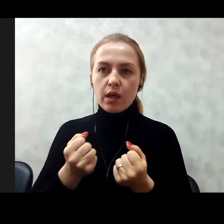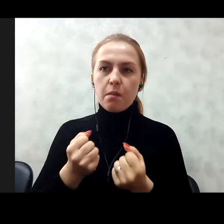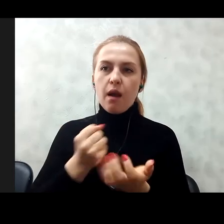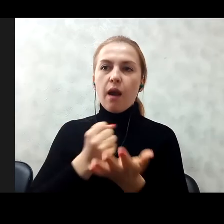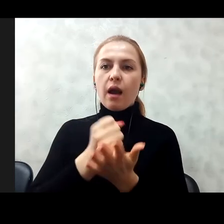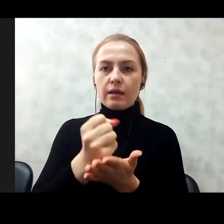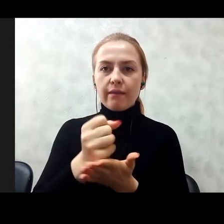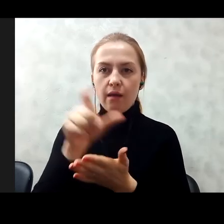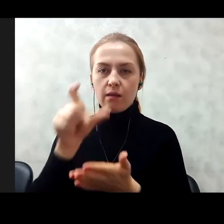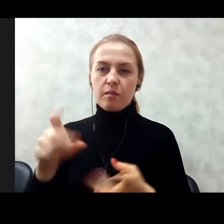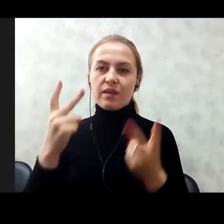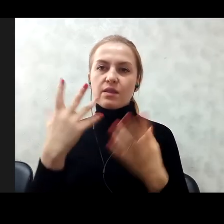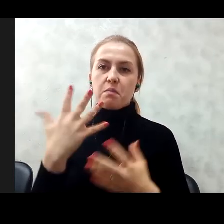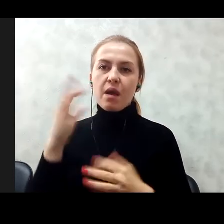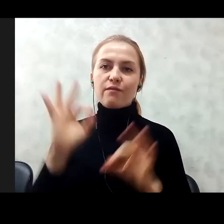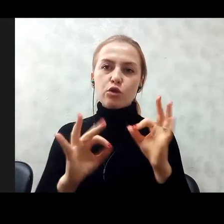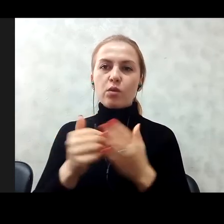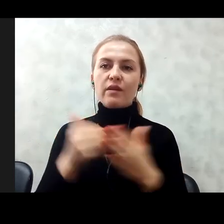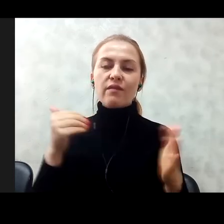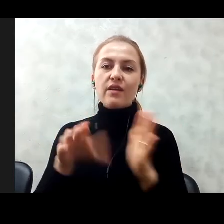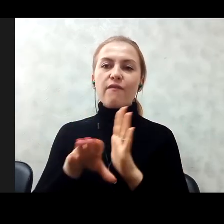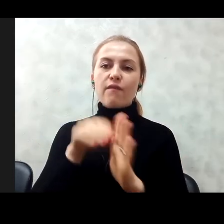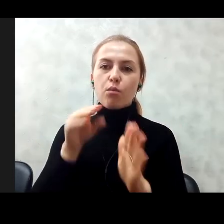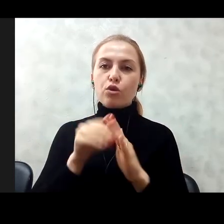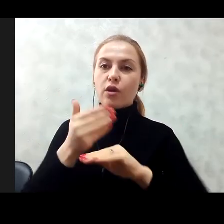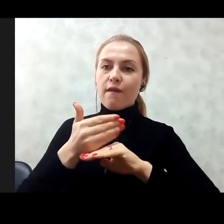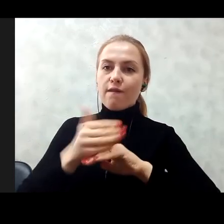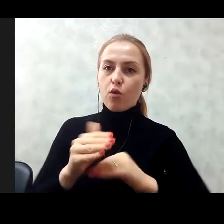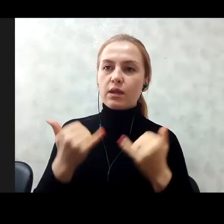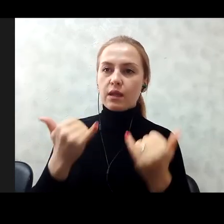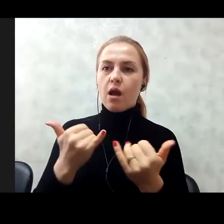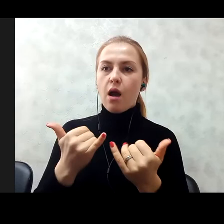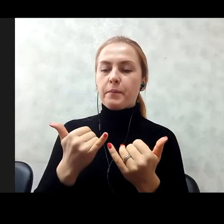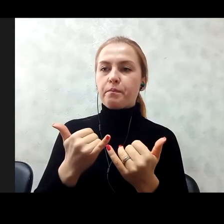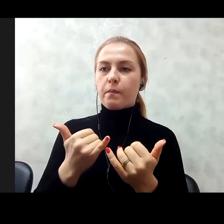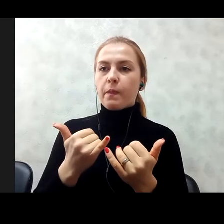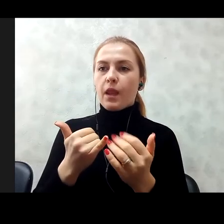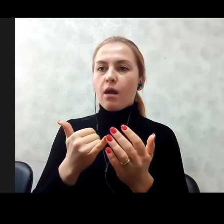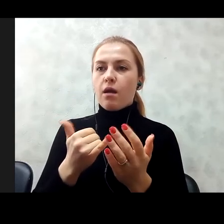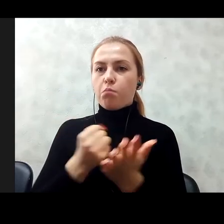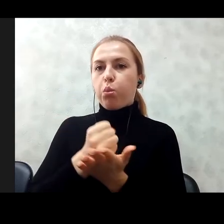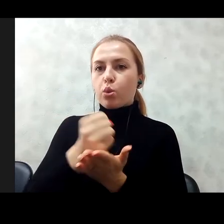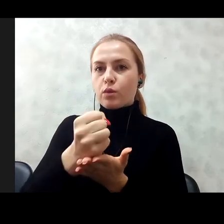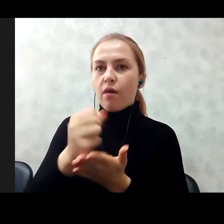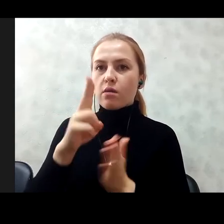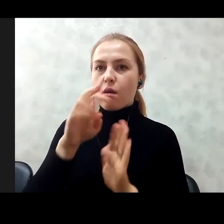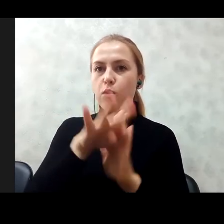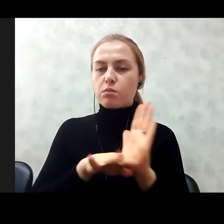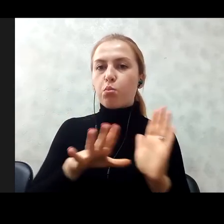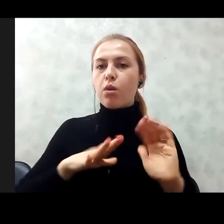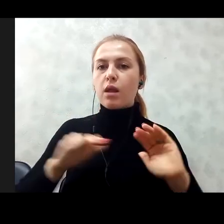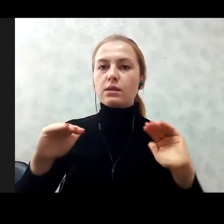was introduced by 25% of the entire quota in order